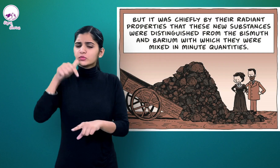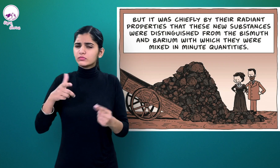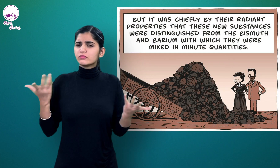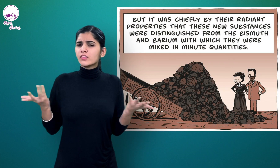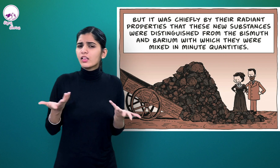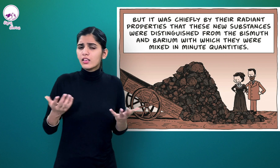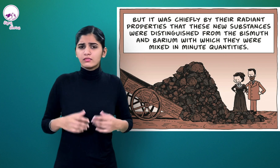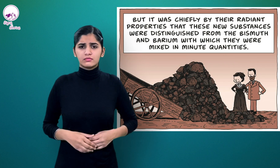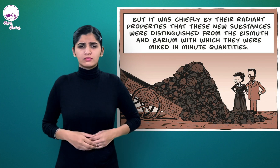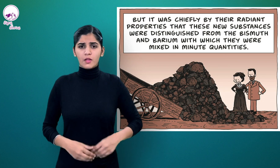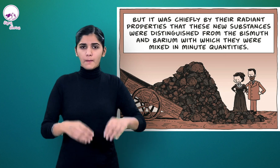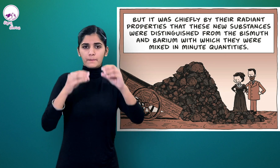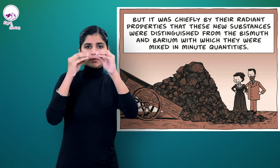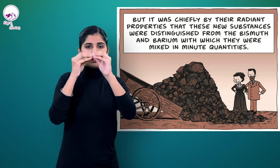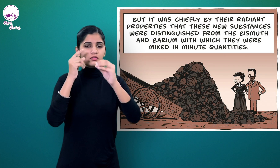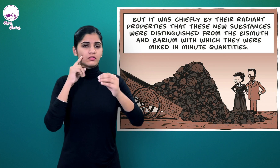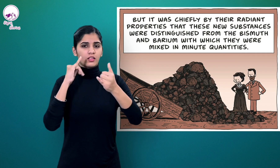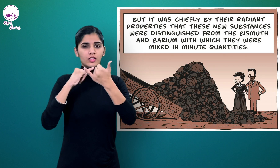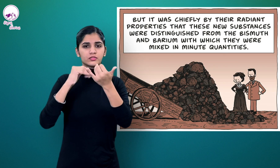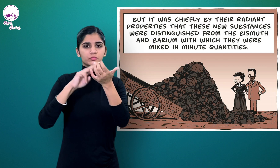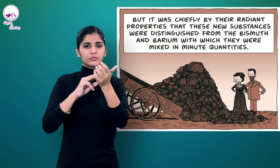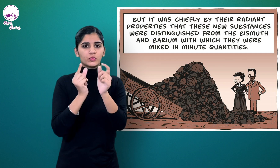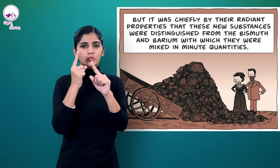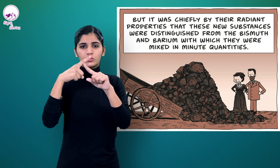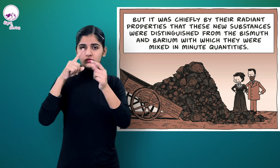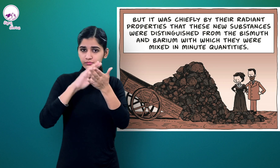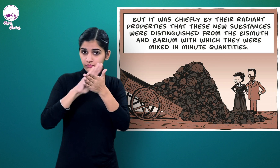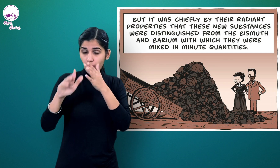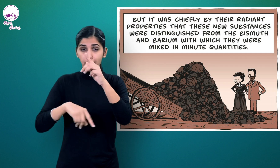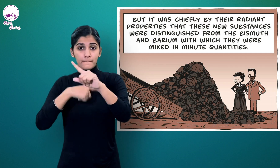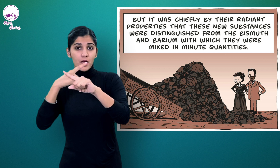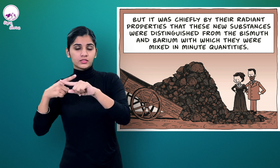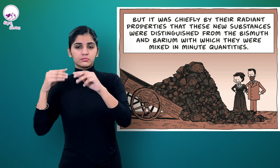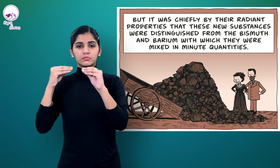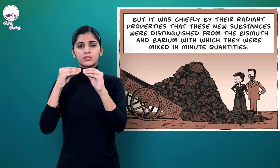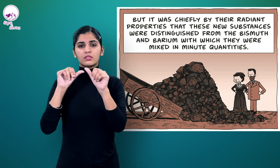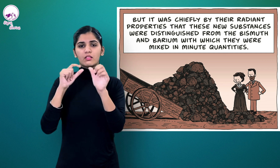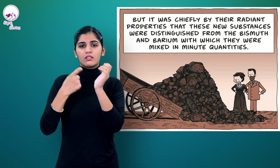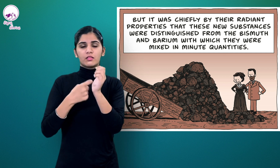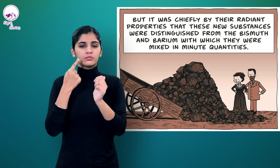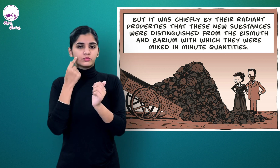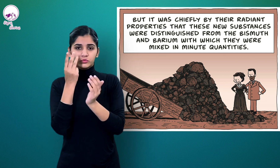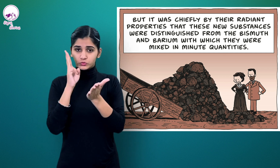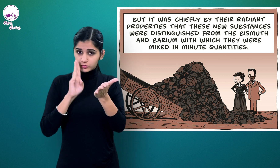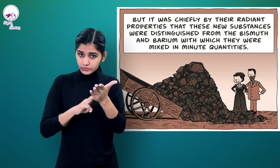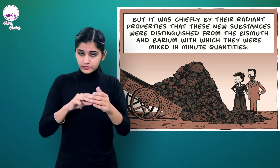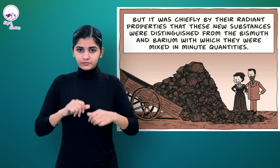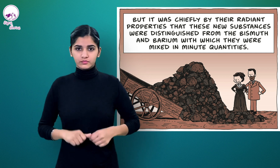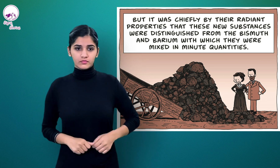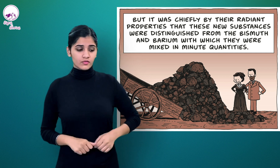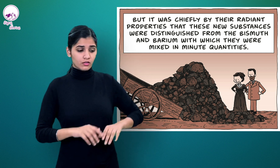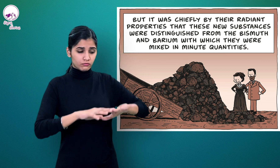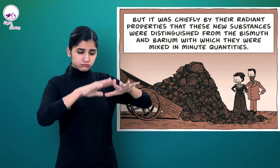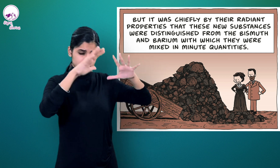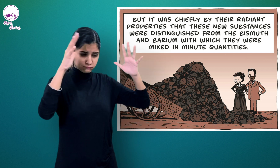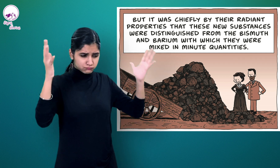But it was chiefly by their radiant properties that these new